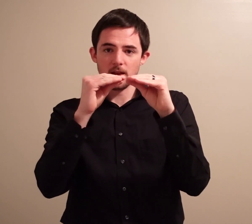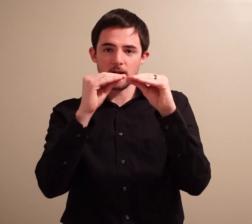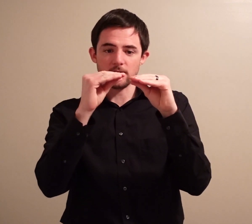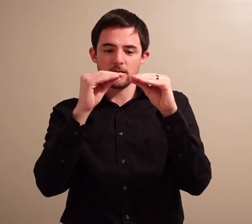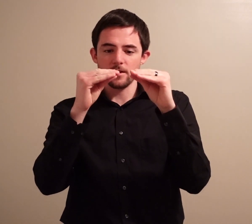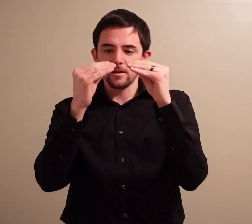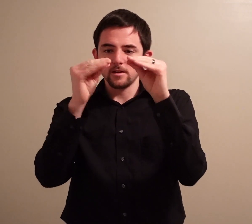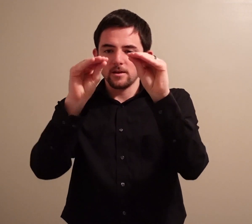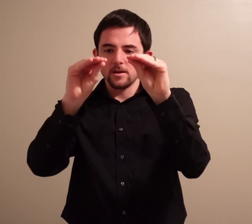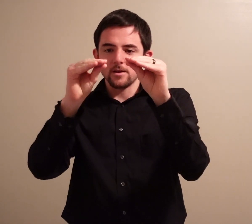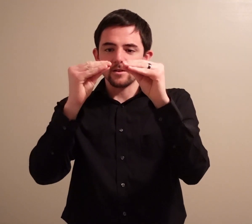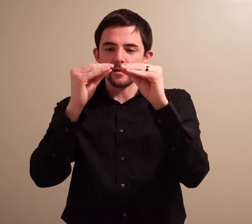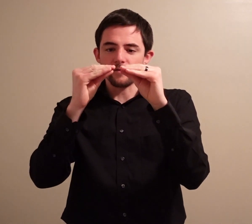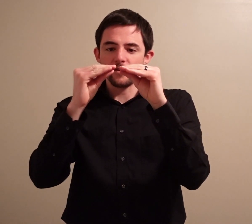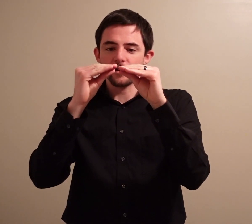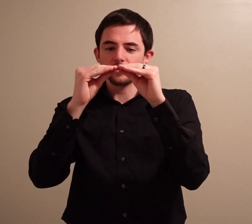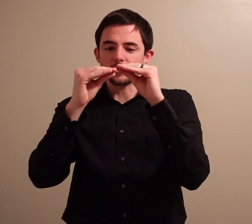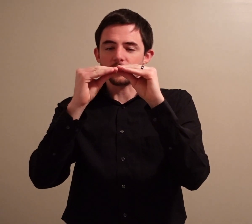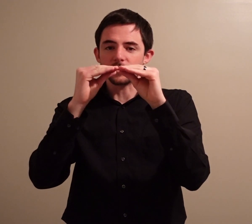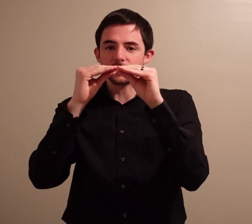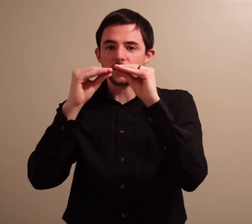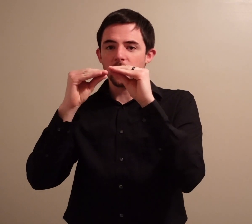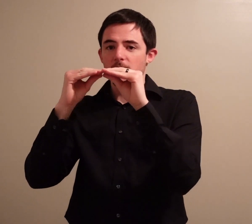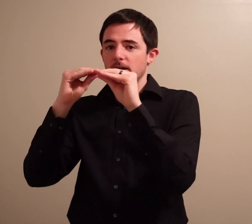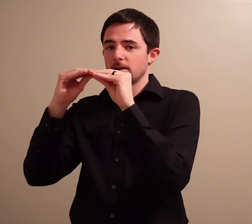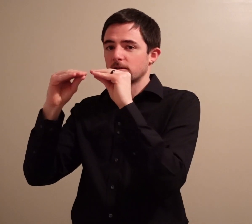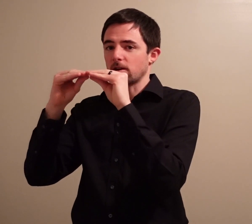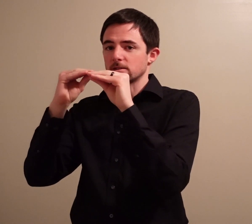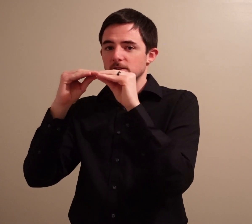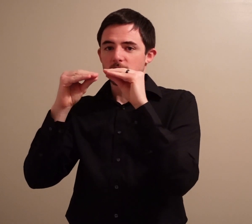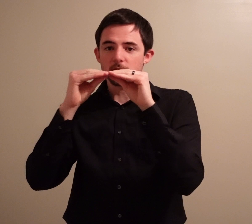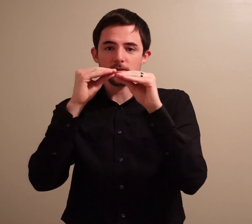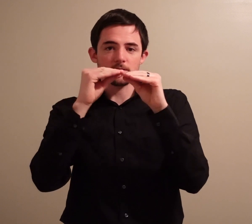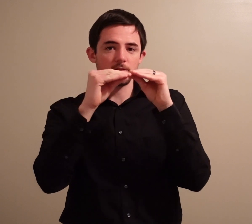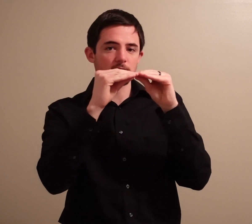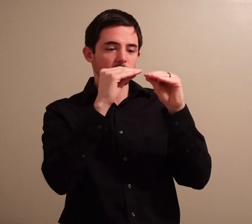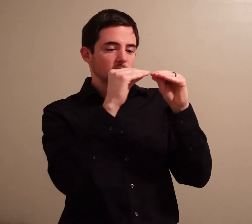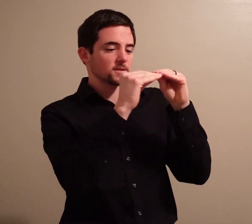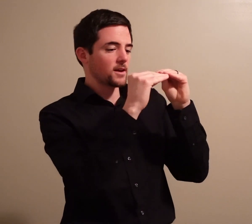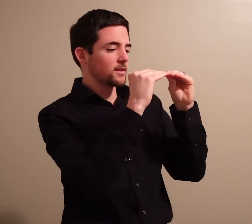and your fingers are going to slide across each other, just like that.